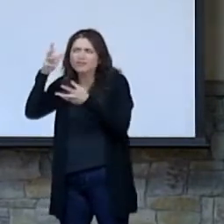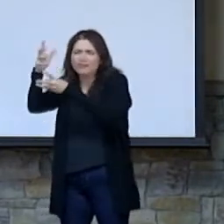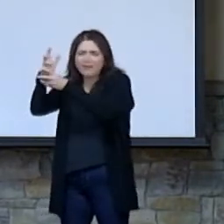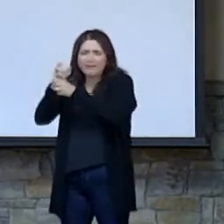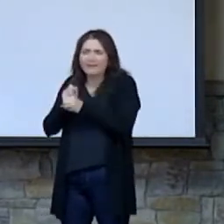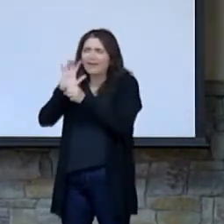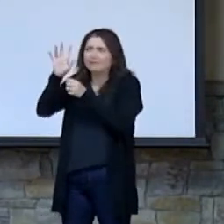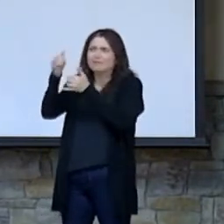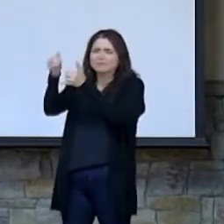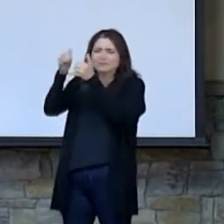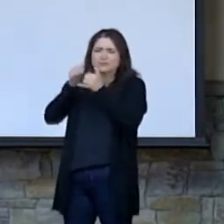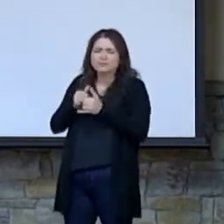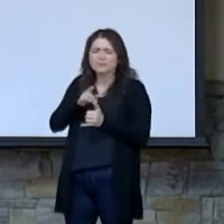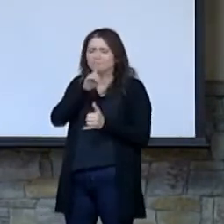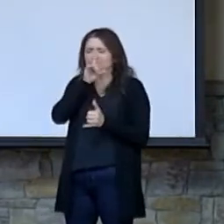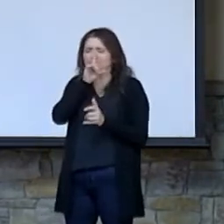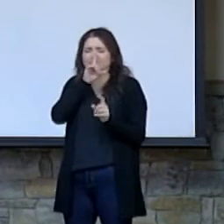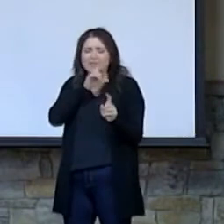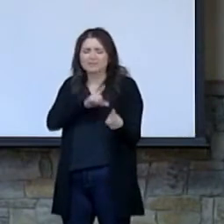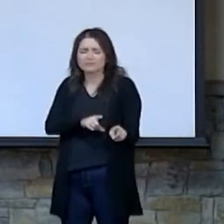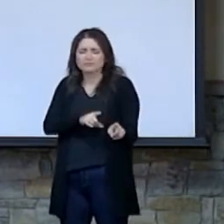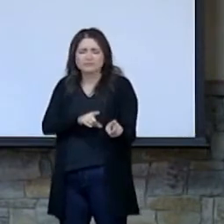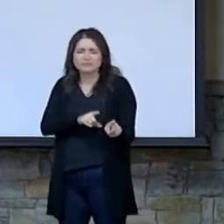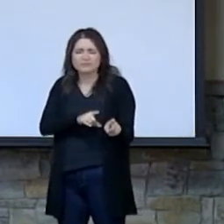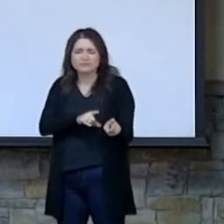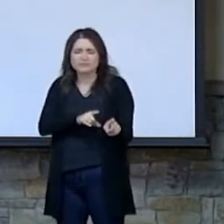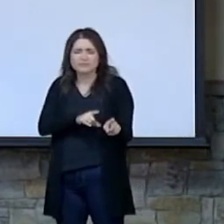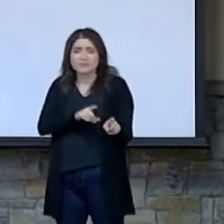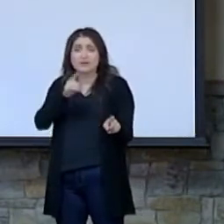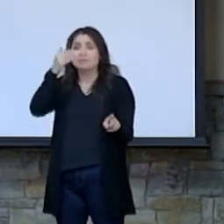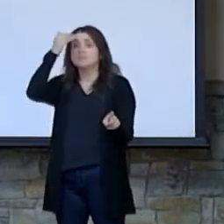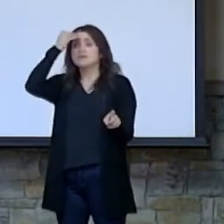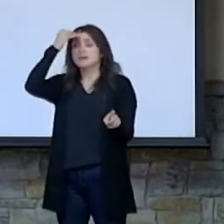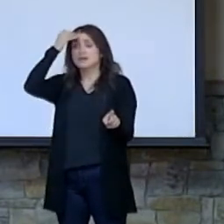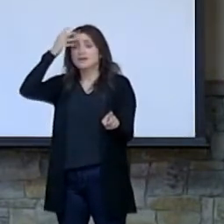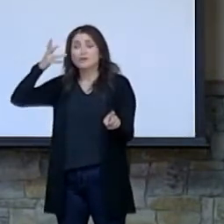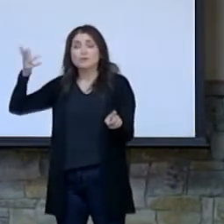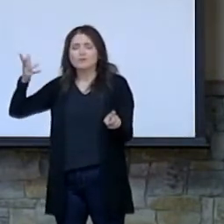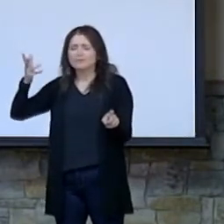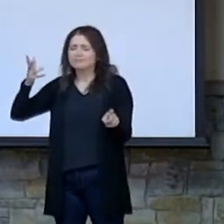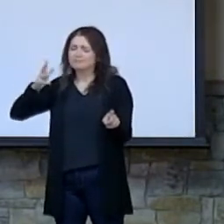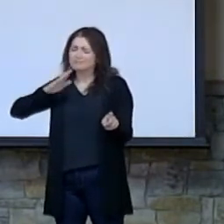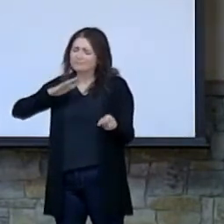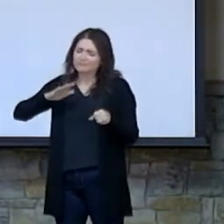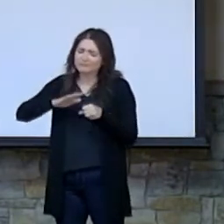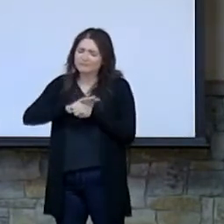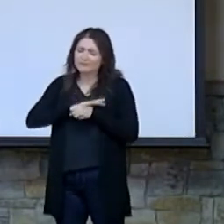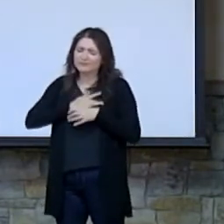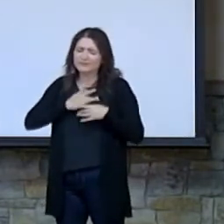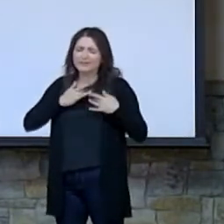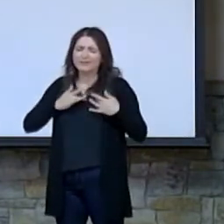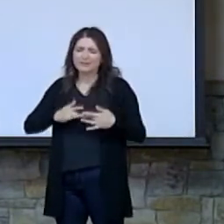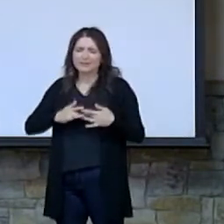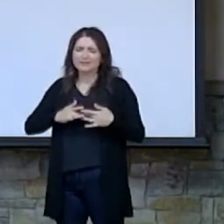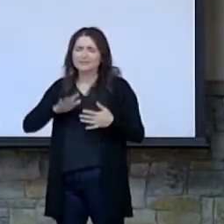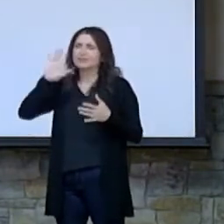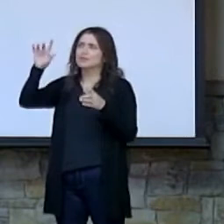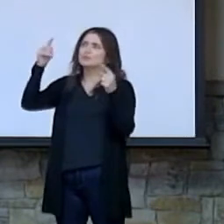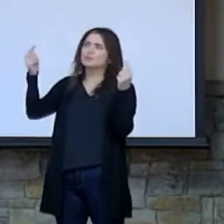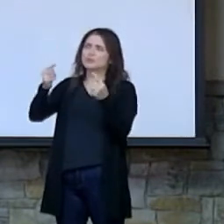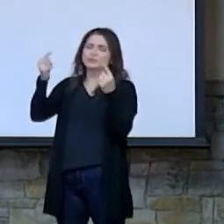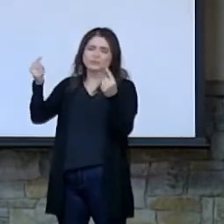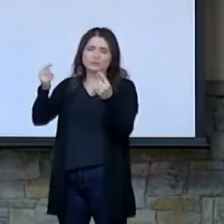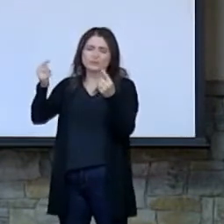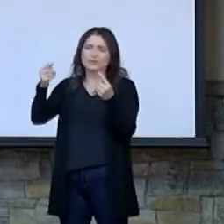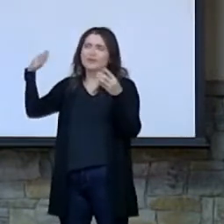I cannot give an answer but this I know with all my heart his wounds have paid